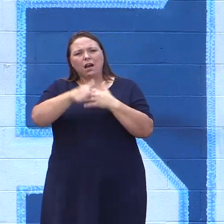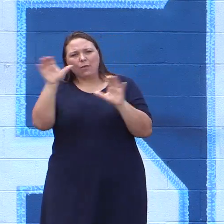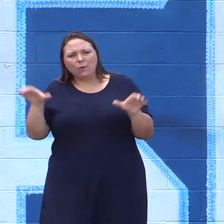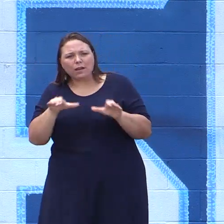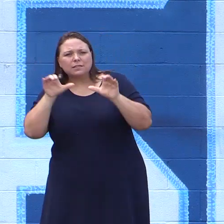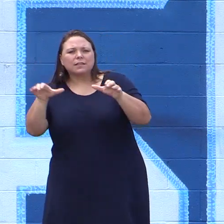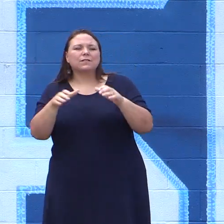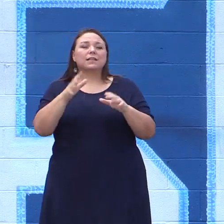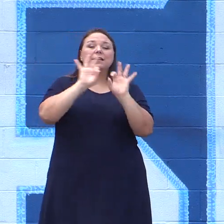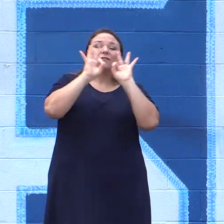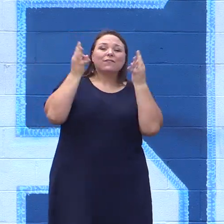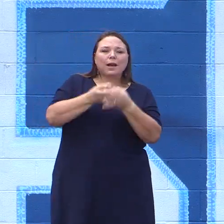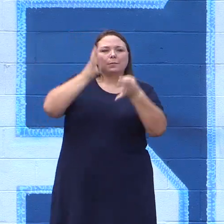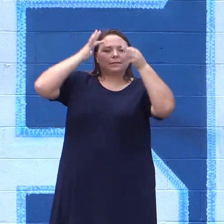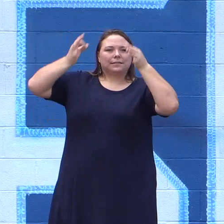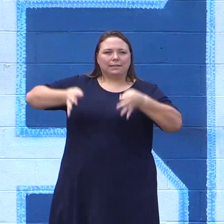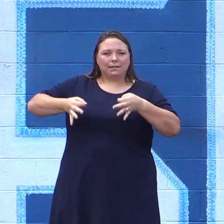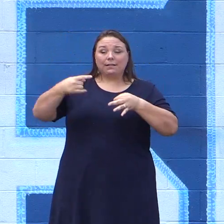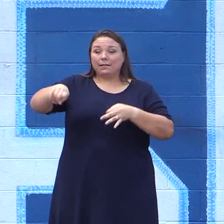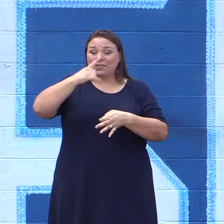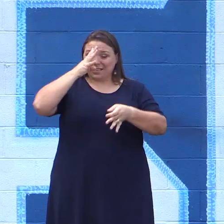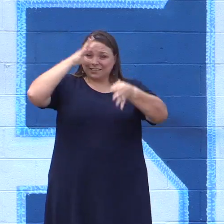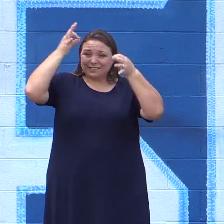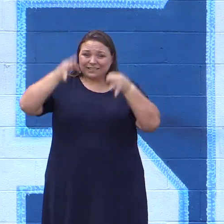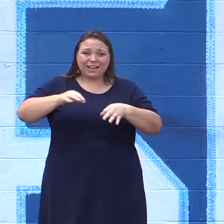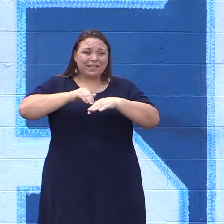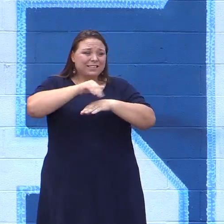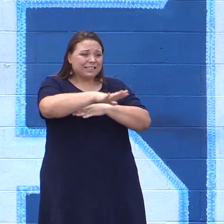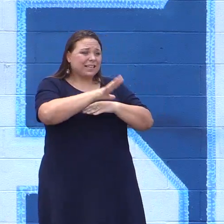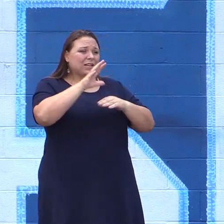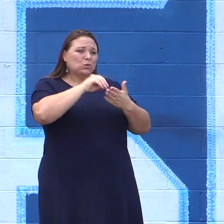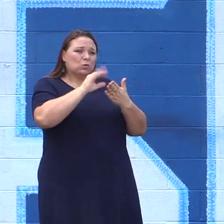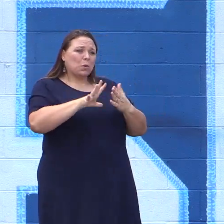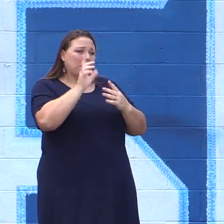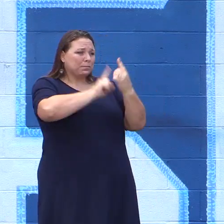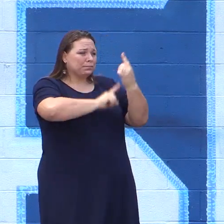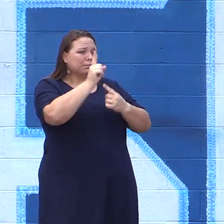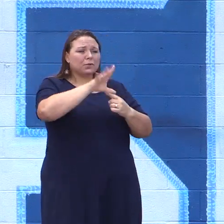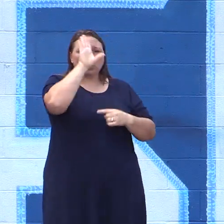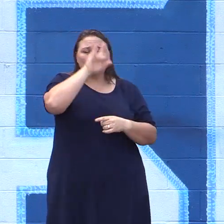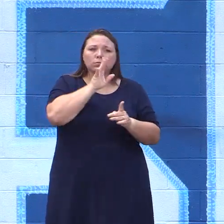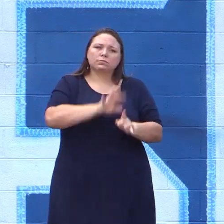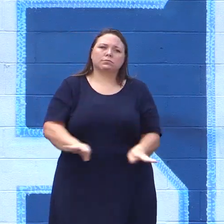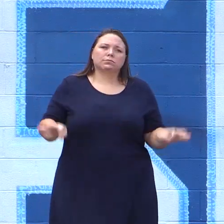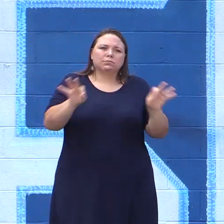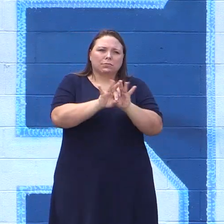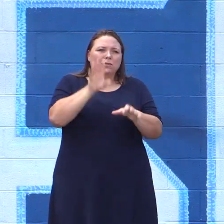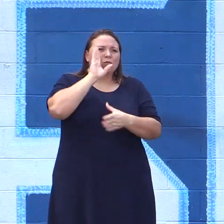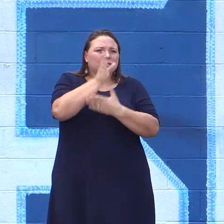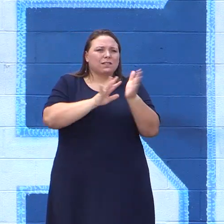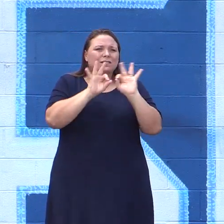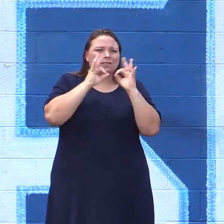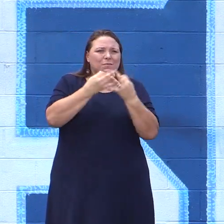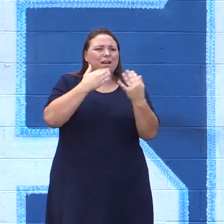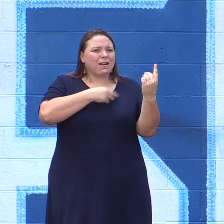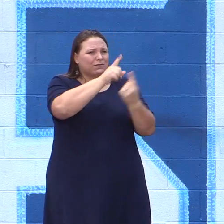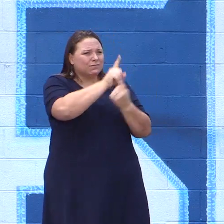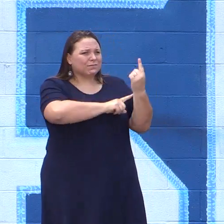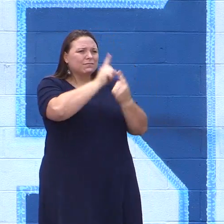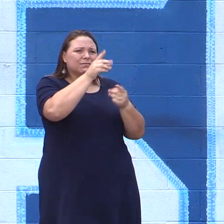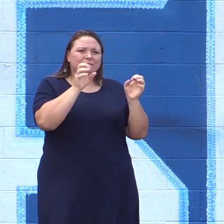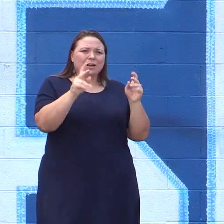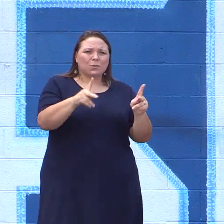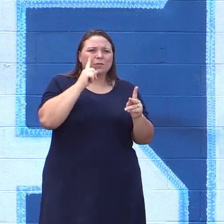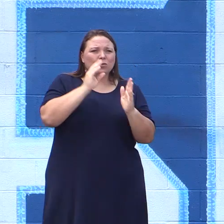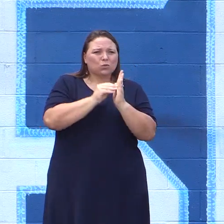our families have a choice. And if they so choose to send their students back to face-to-face, and we know how critically important it is to have those face-to-face learning opportunities